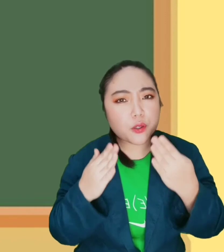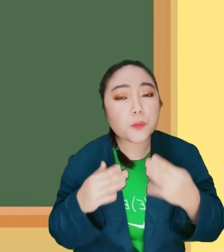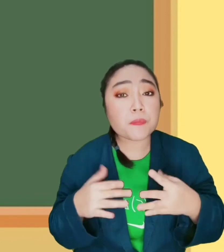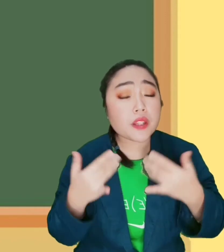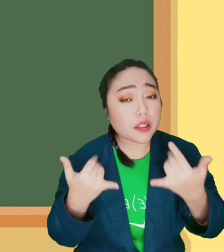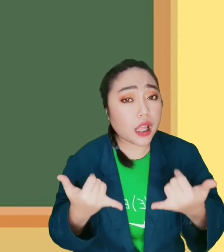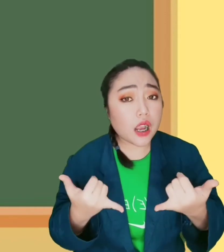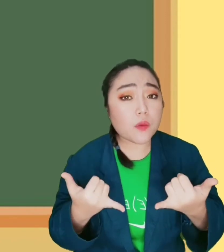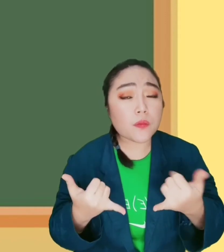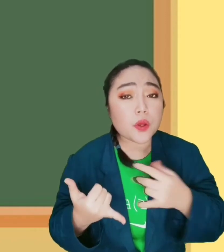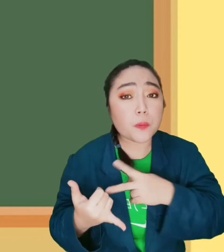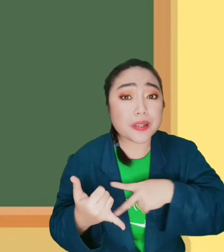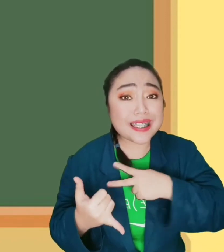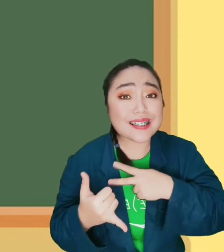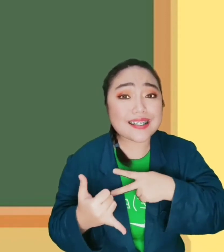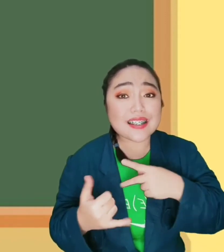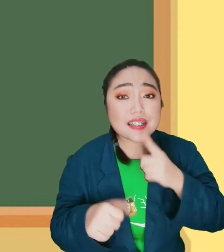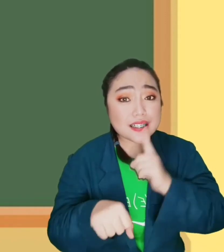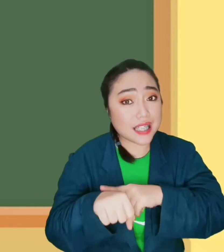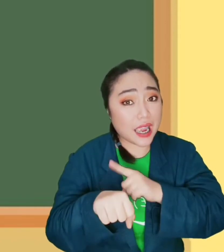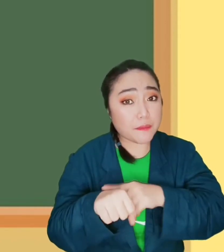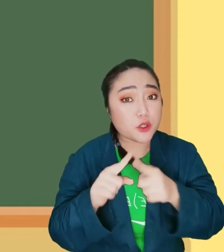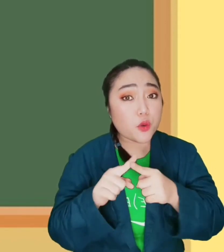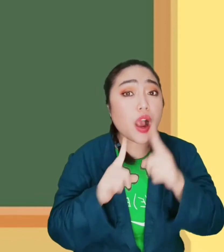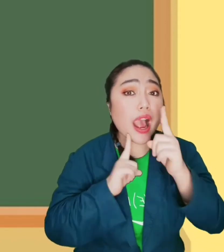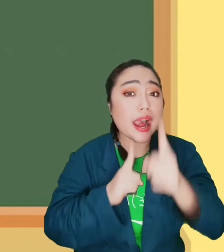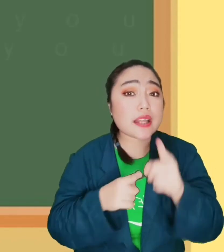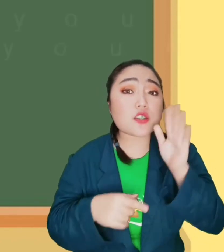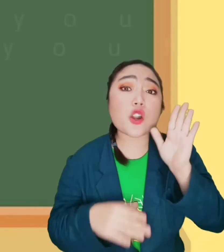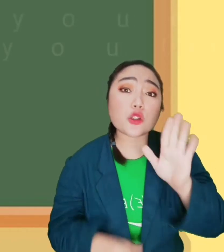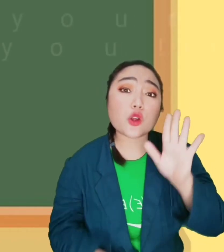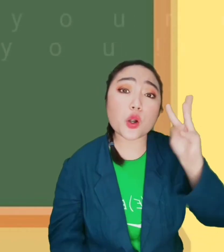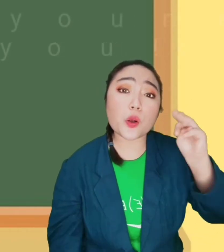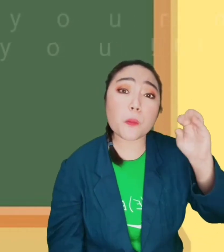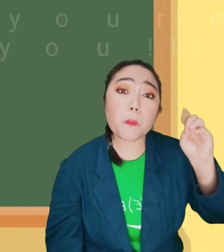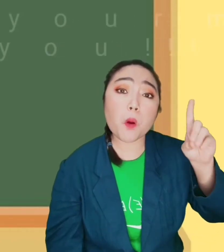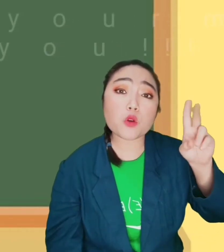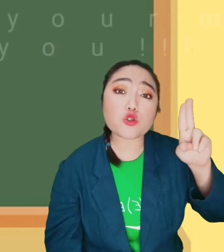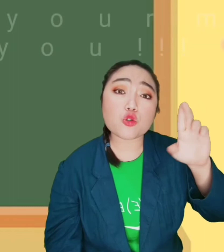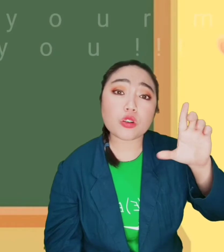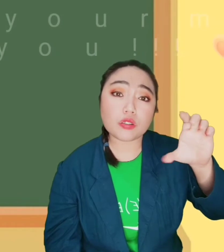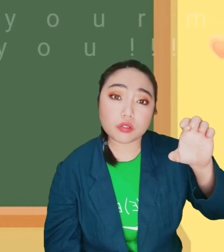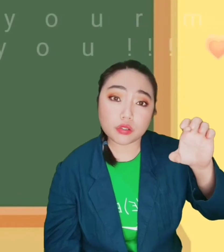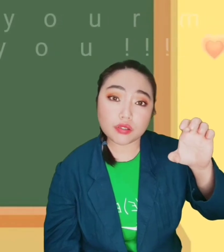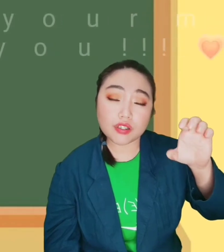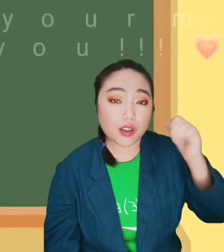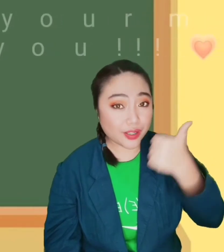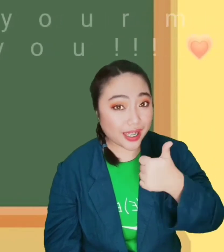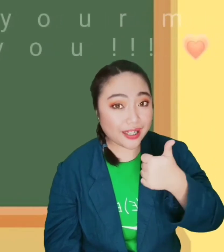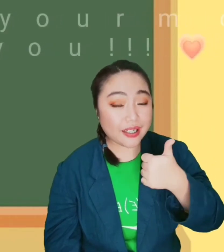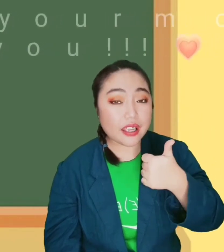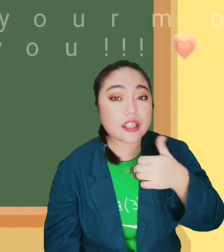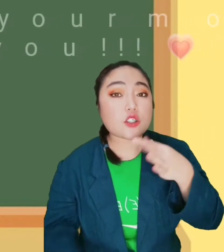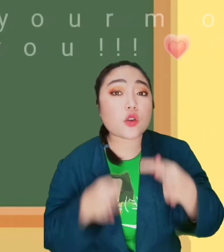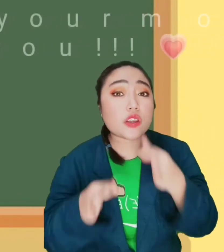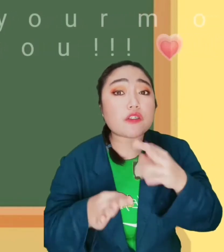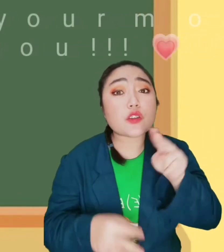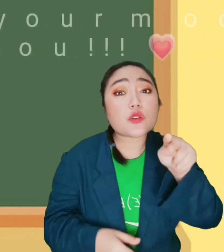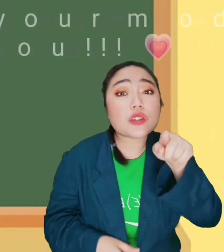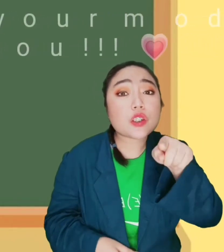listening to Mom Rhoda. Thank you. Now, please, it's time to answer your module.